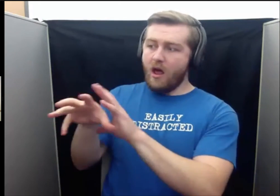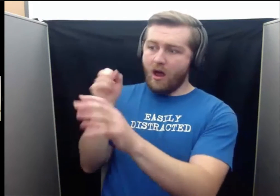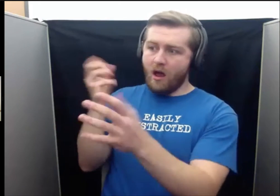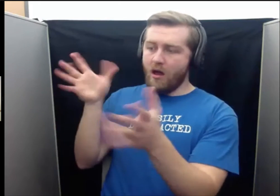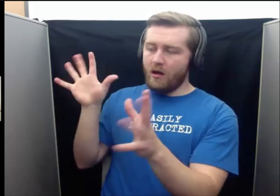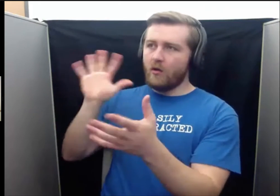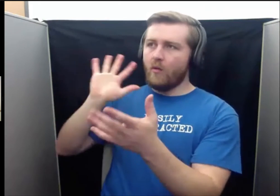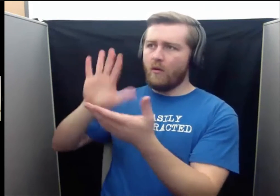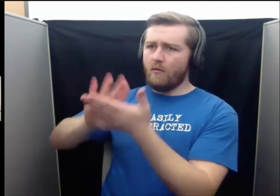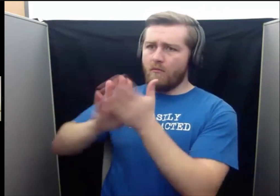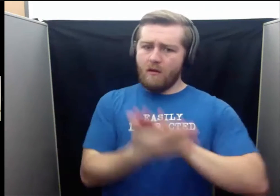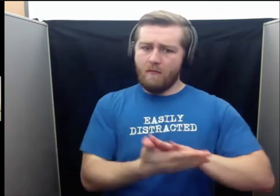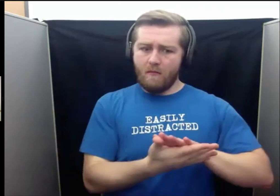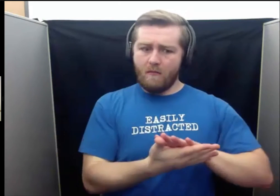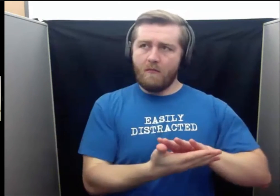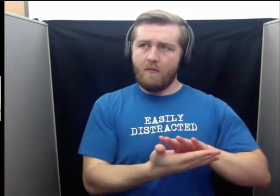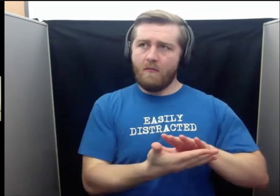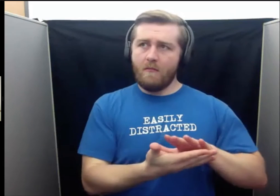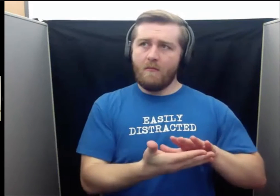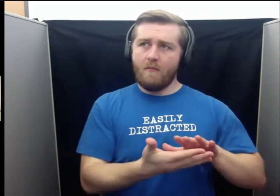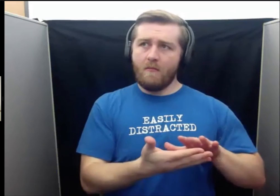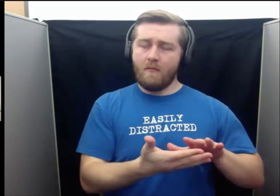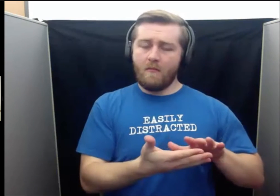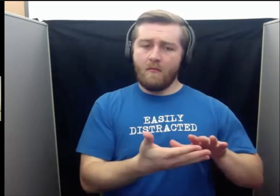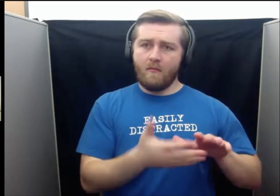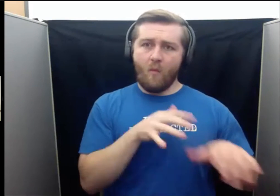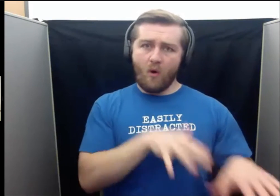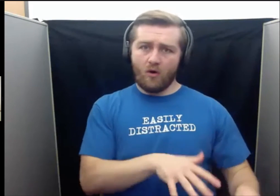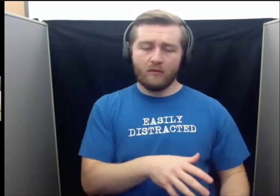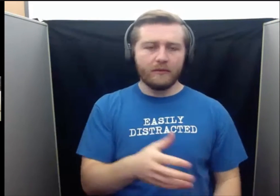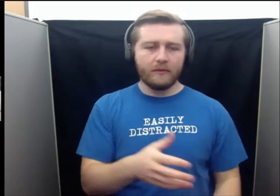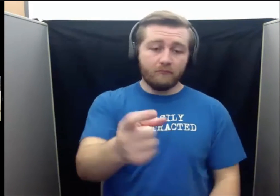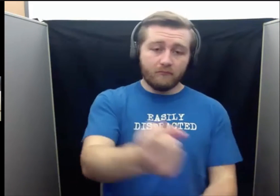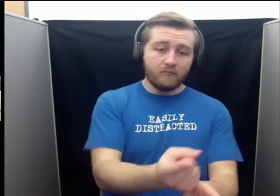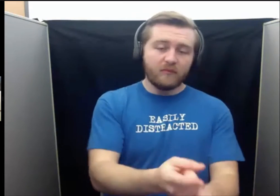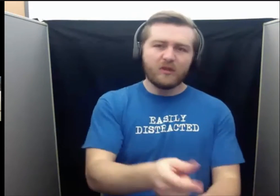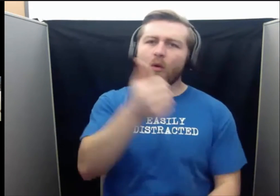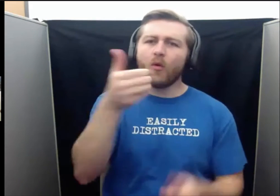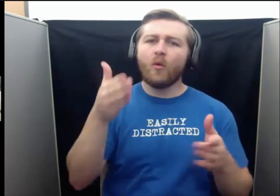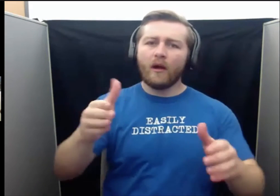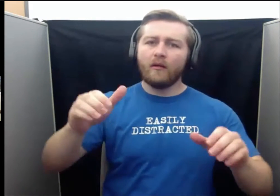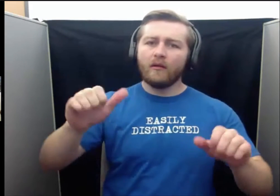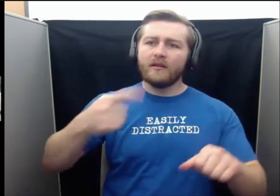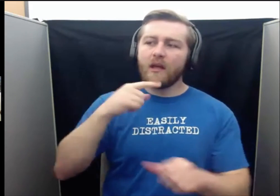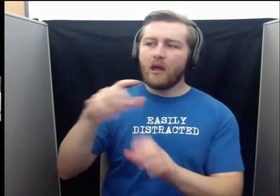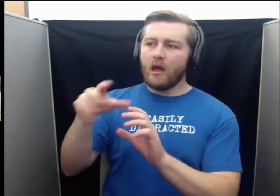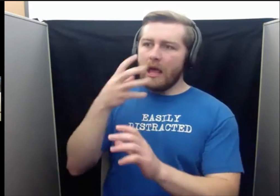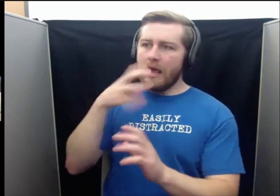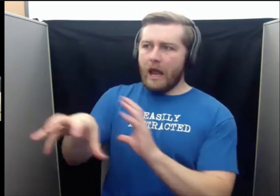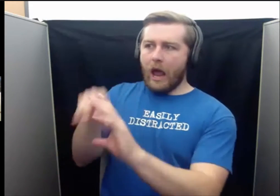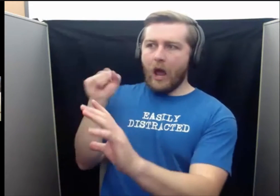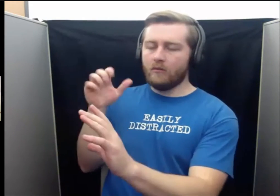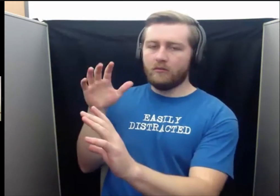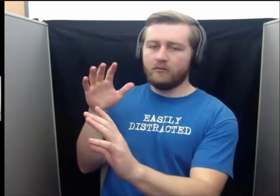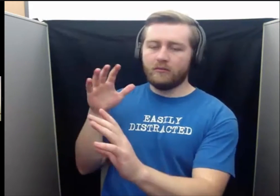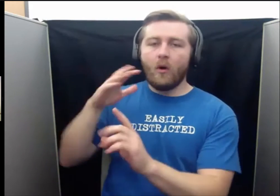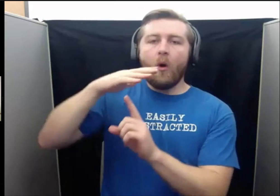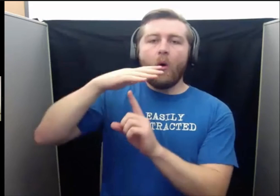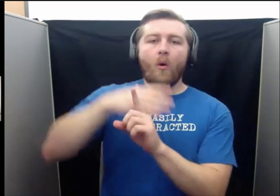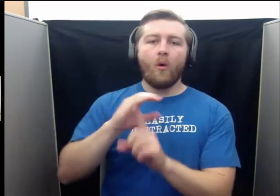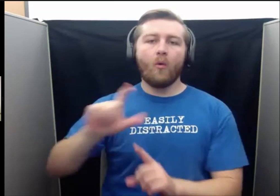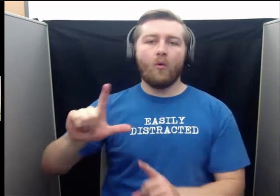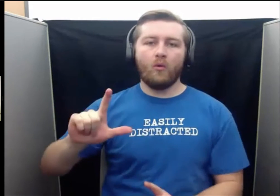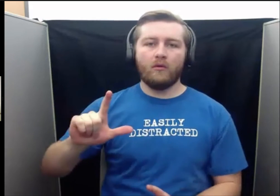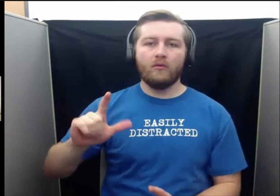to say take the heat out of it? Cool it. If you cool water vapor, it turns into liquid. If you cool liquid, it